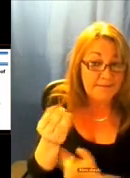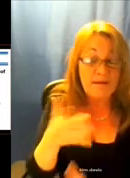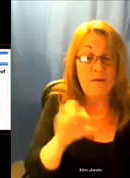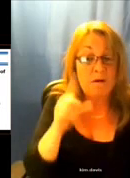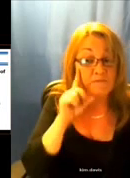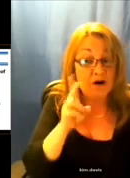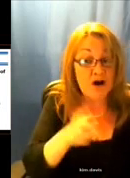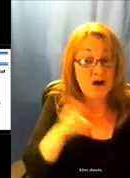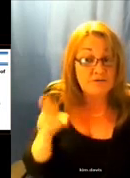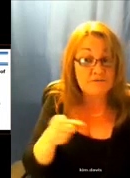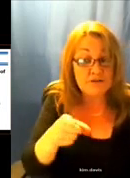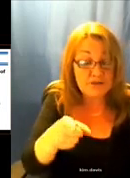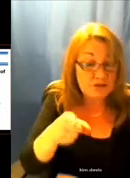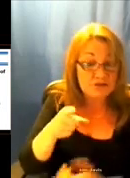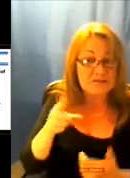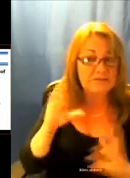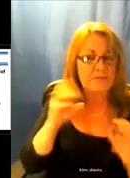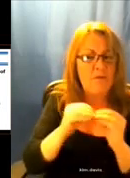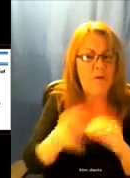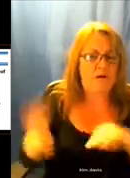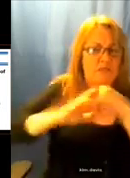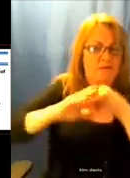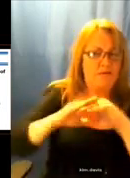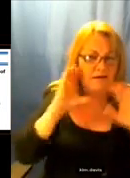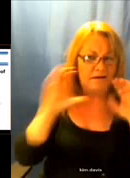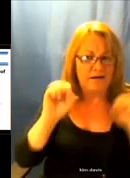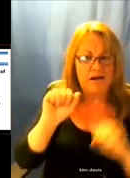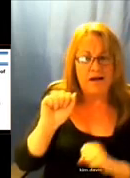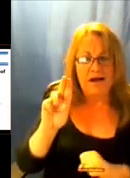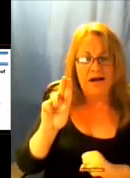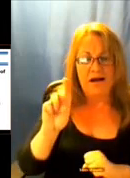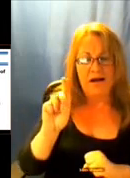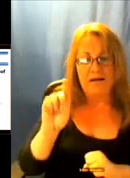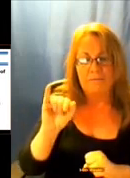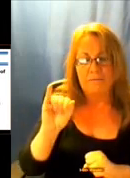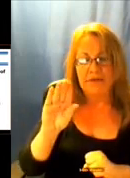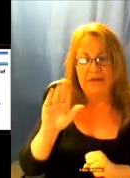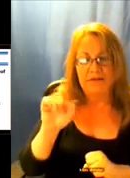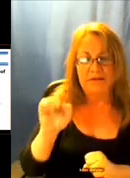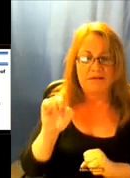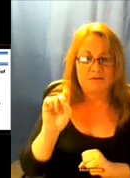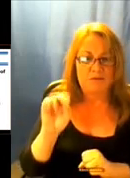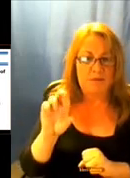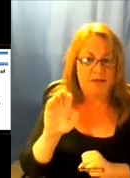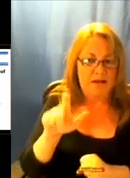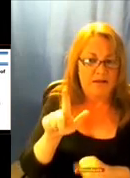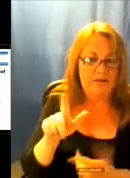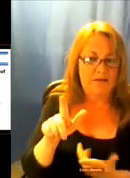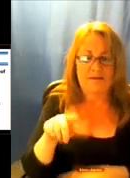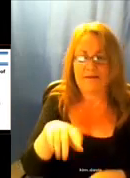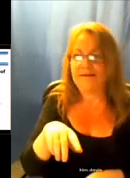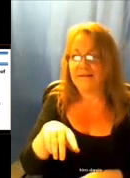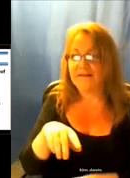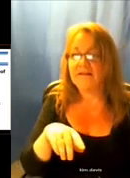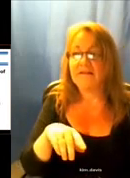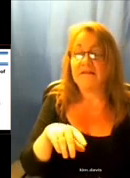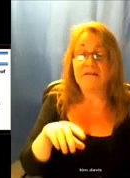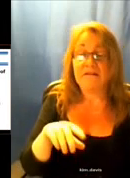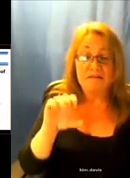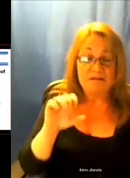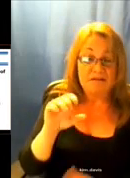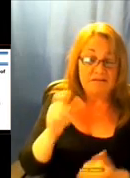Or visual signalers for those that are hard of hearing who need an amplified and for